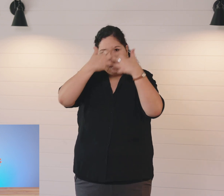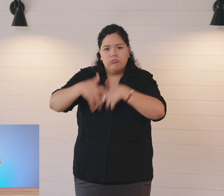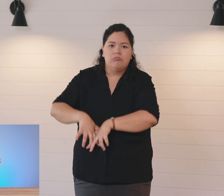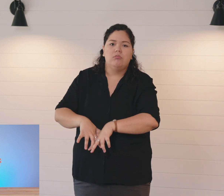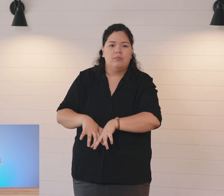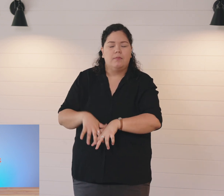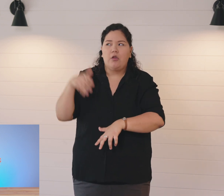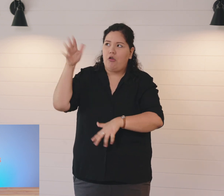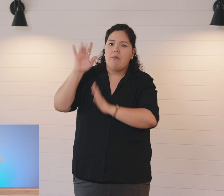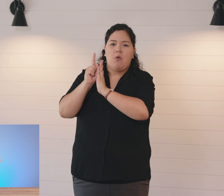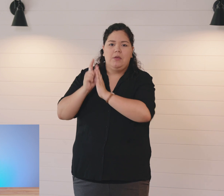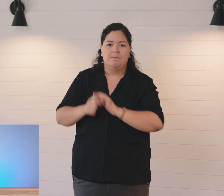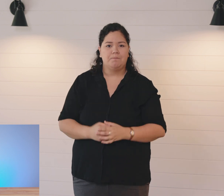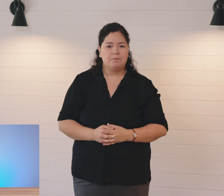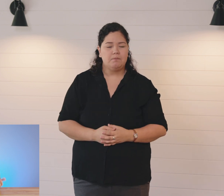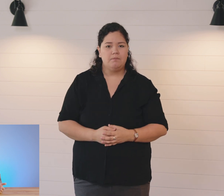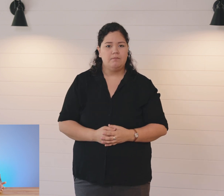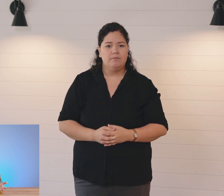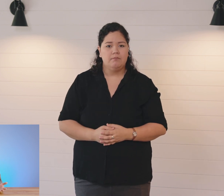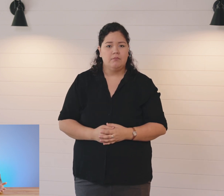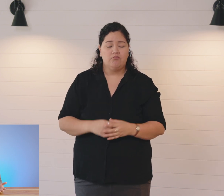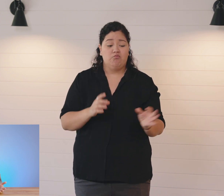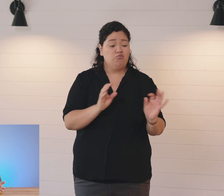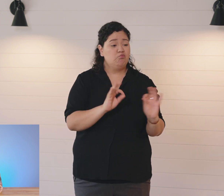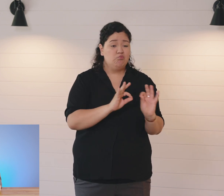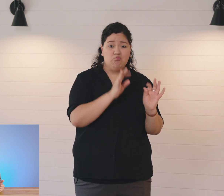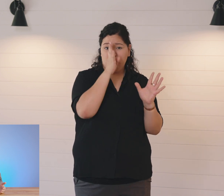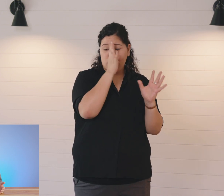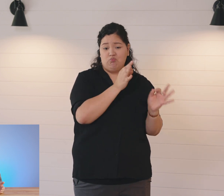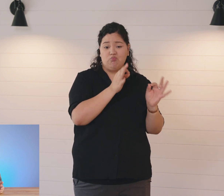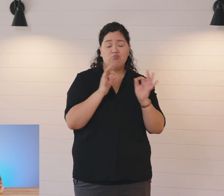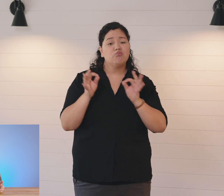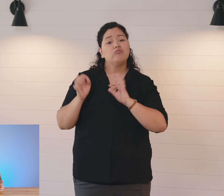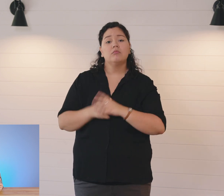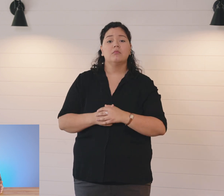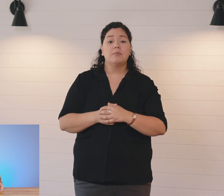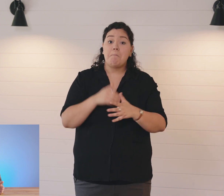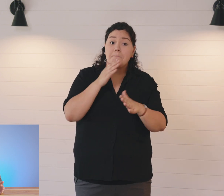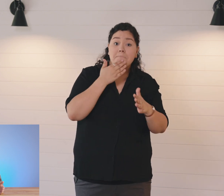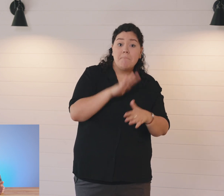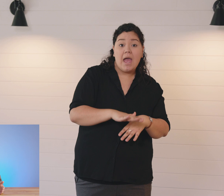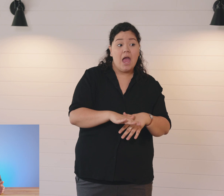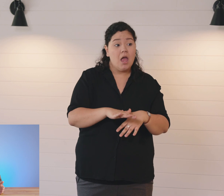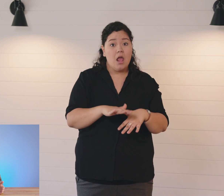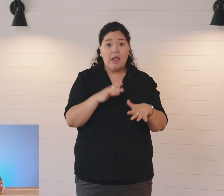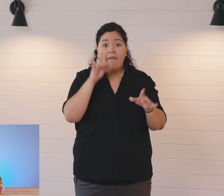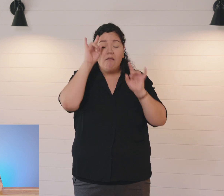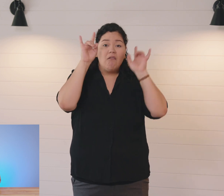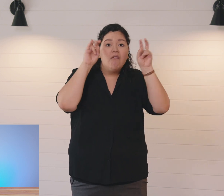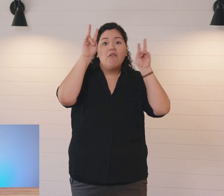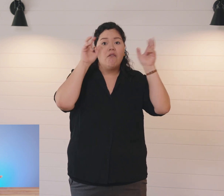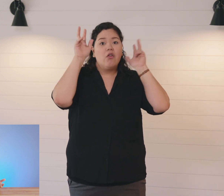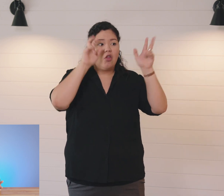God moments. Even the decisions that some people make that are wicked and lead to horrible outcomes